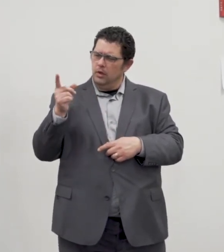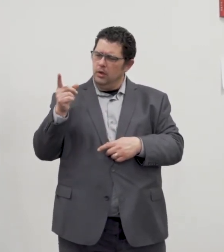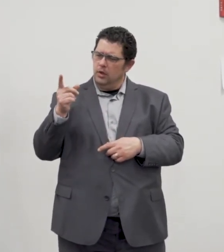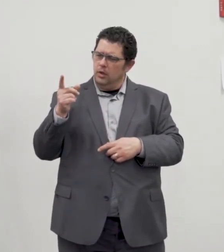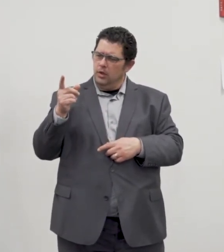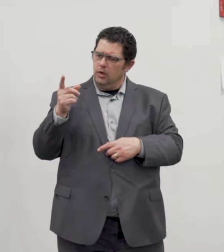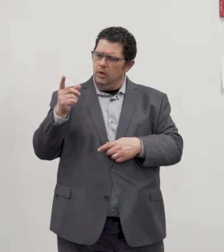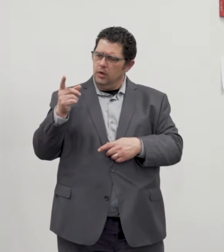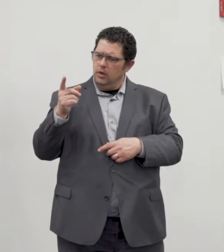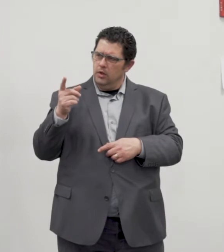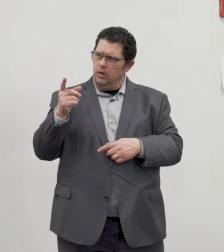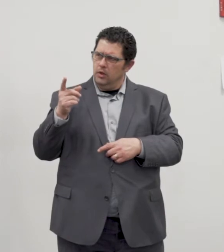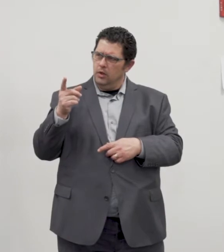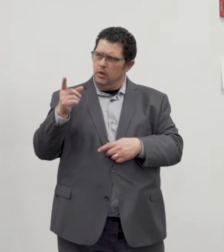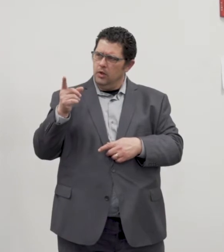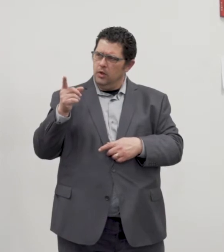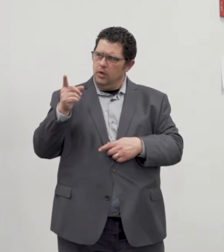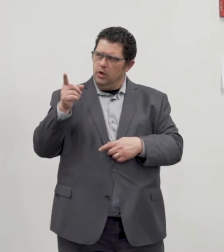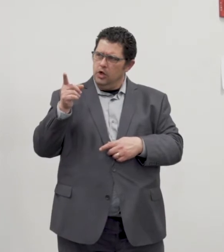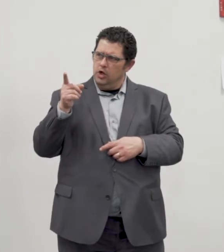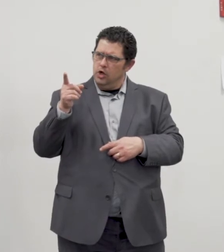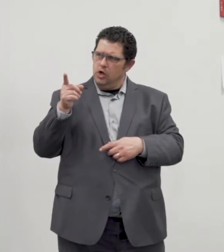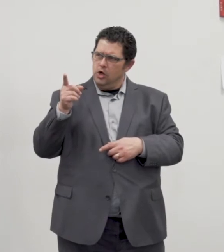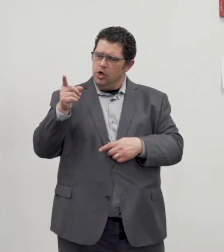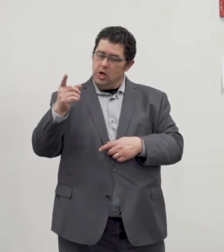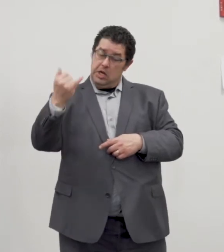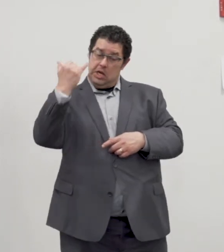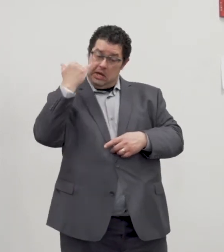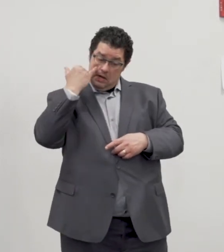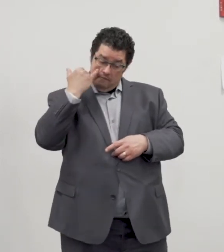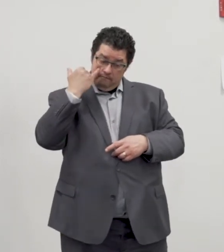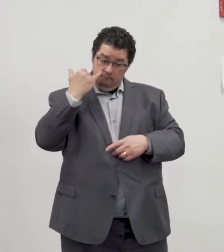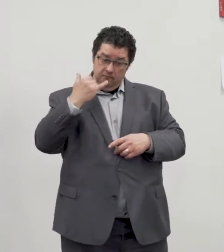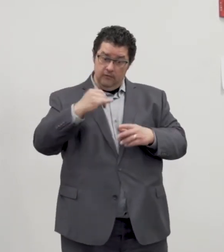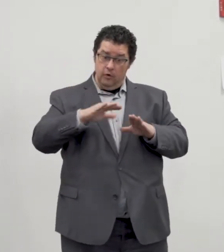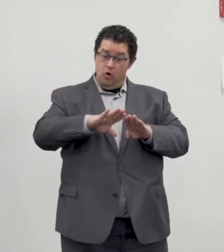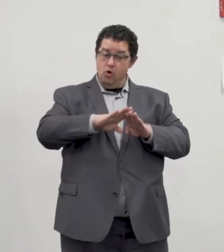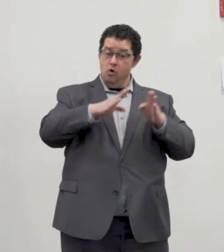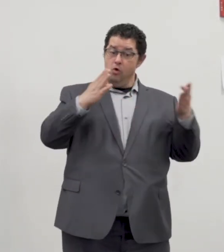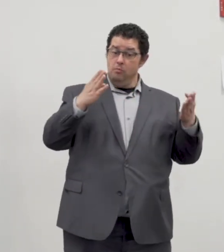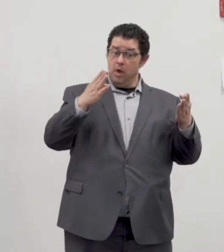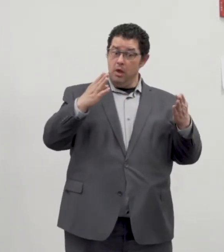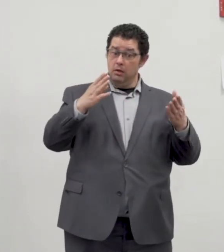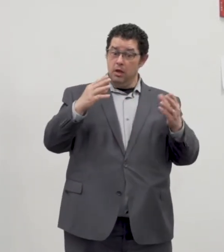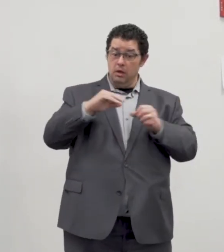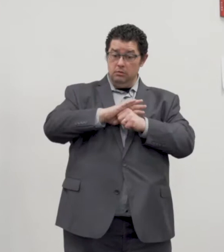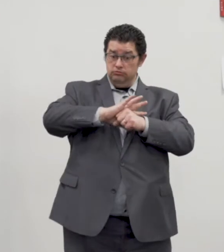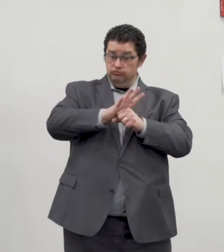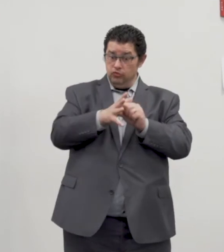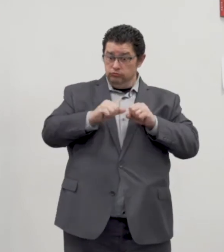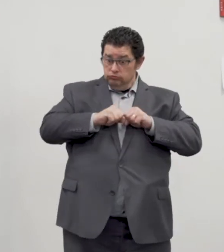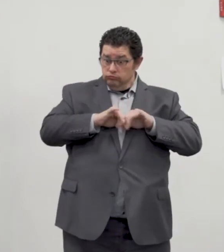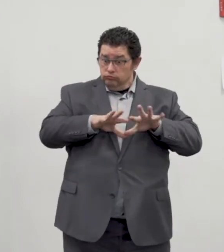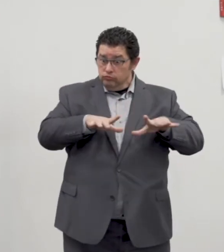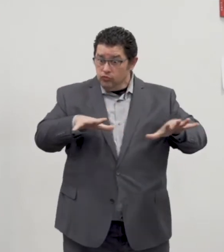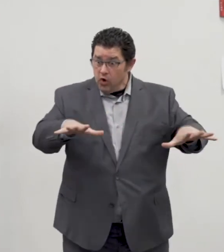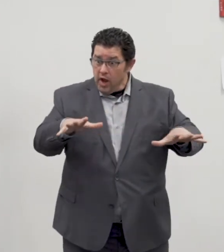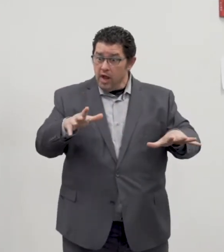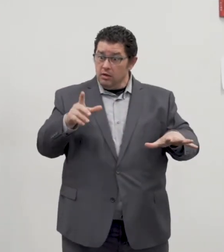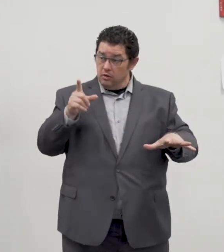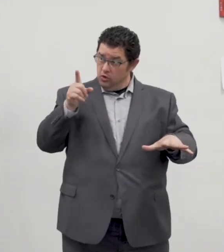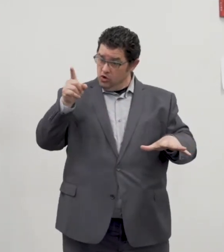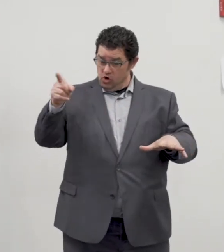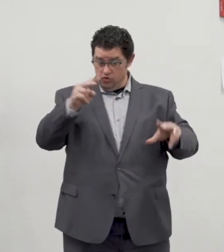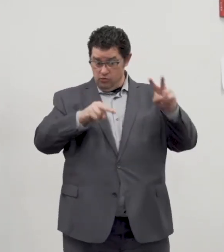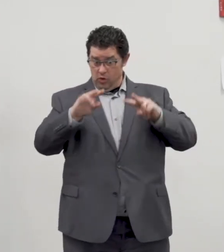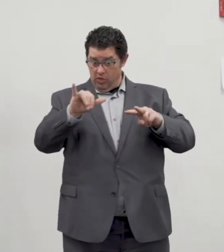will pull these back if infections hit a certain point, or that curve looks the wrong way? Yeah, so I think that's a good question.